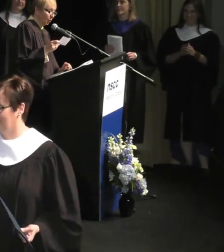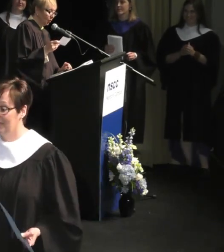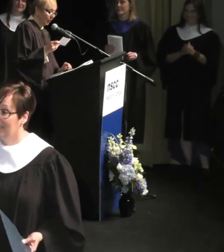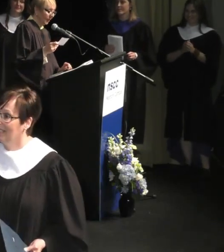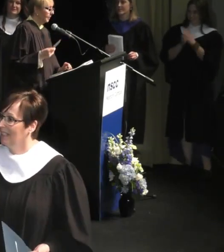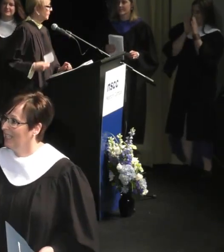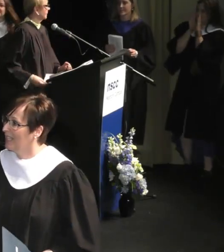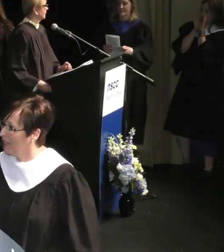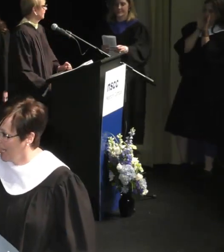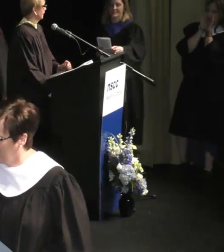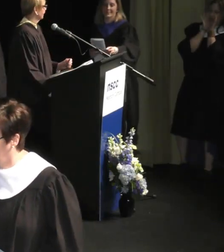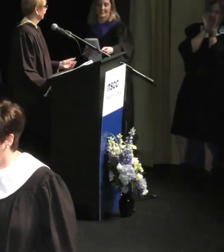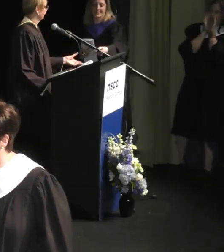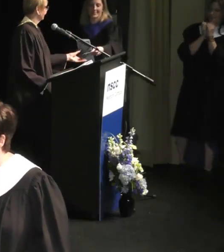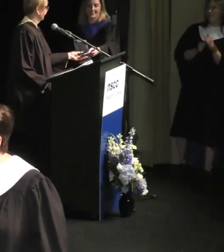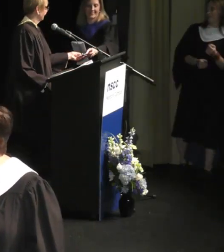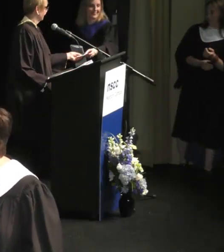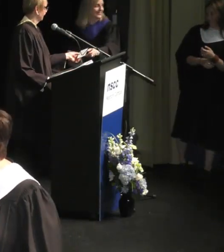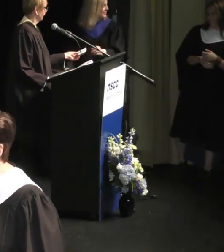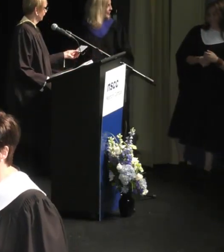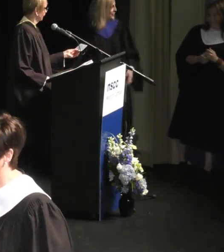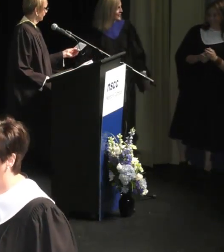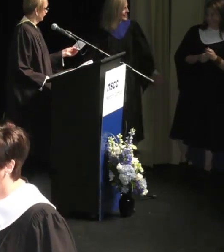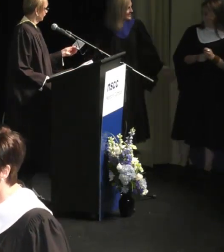Amber Dory.